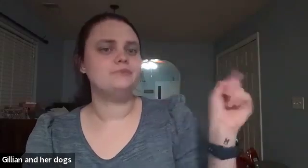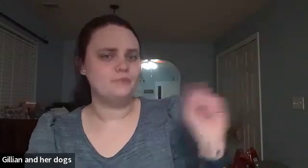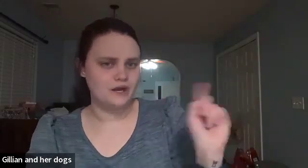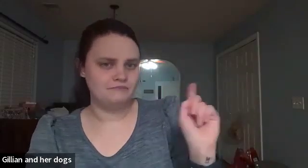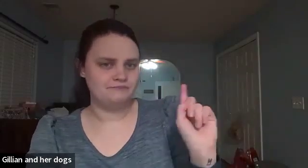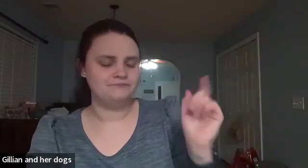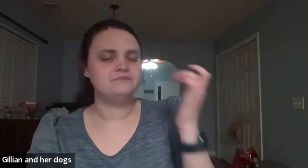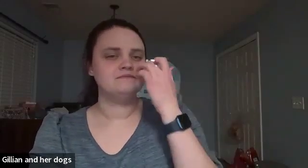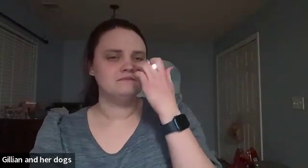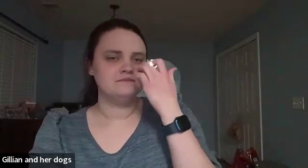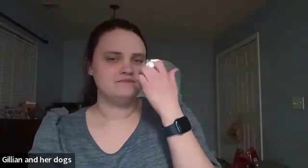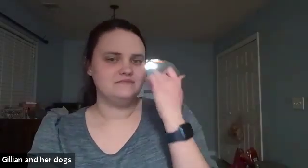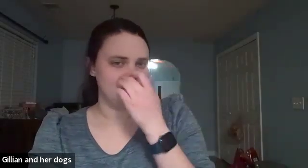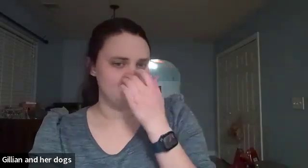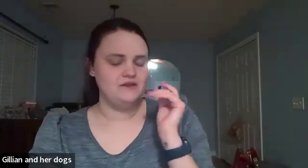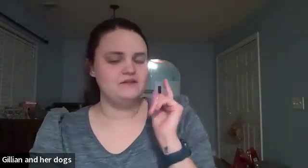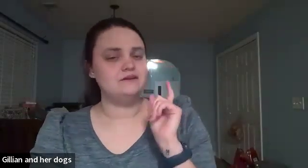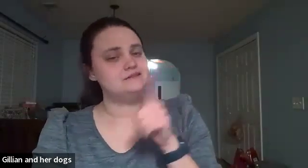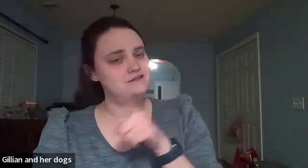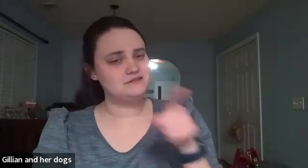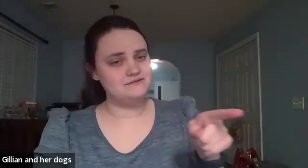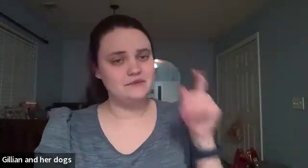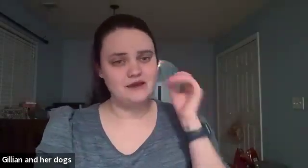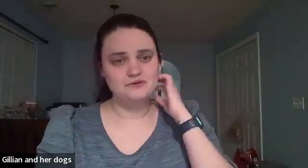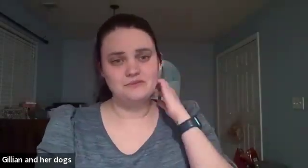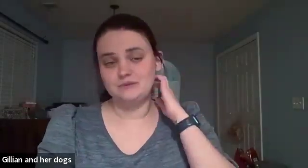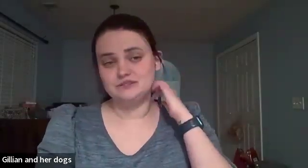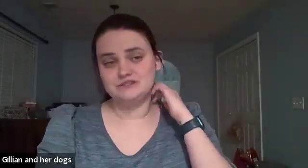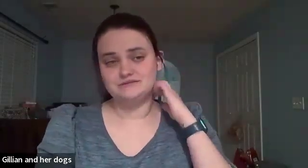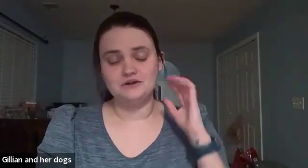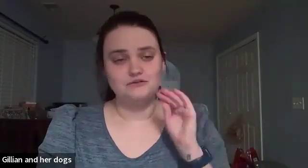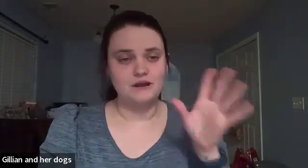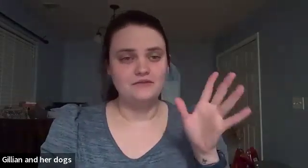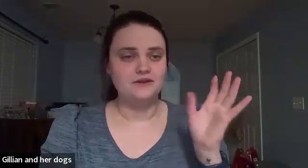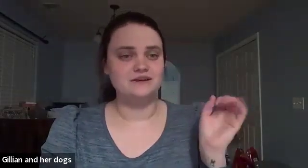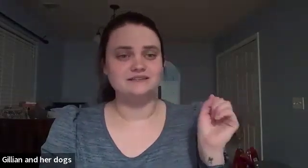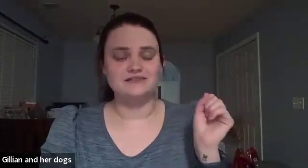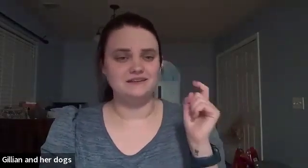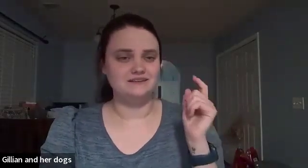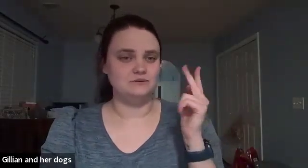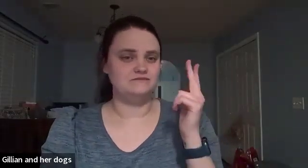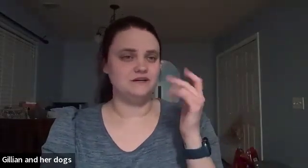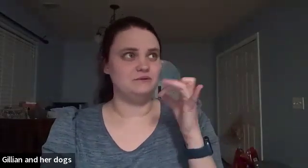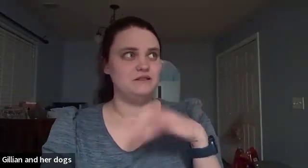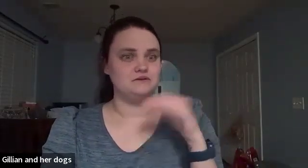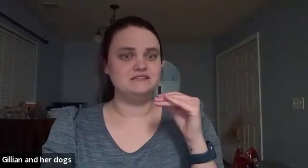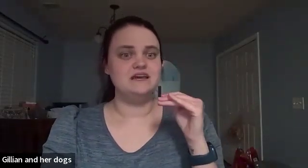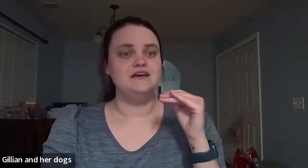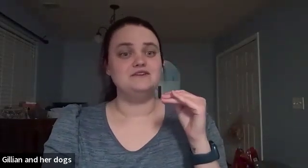Bathroom, where? Now, there is another sign for bathroom. I'm just going to throw it out there because I think it's always funny when I learn this. There's